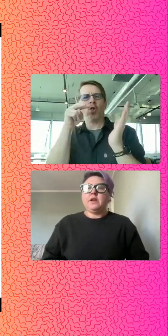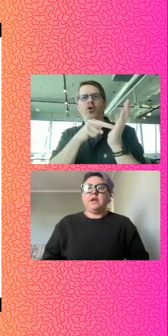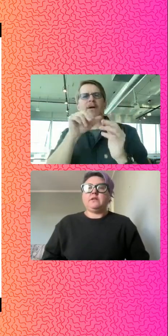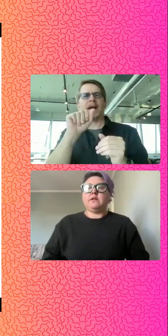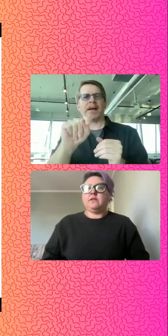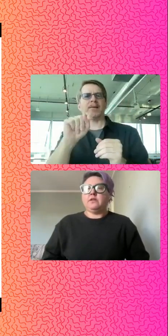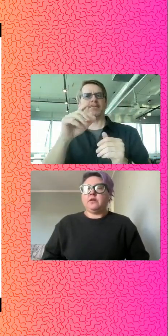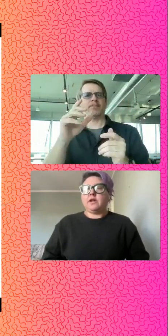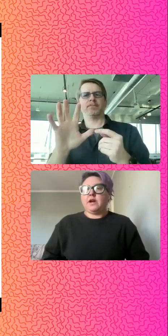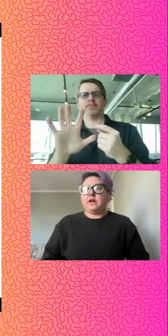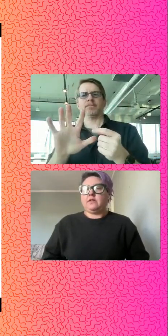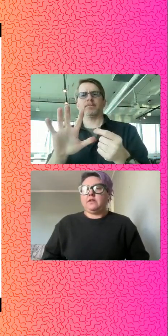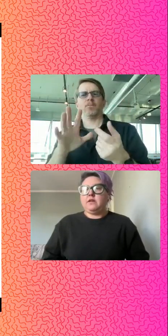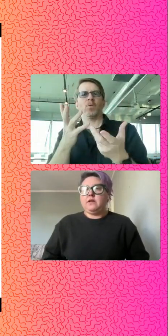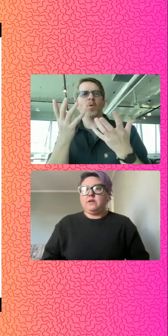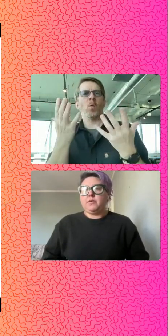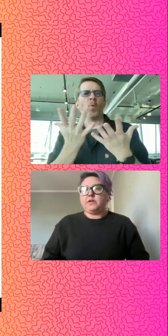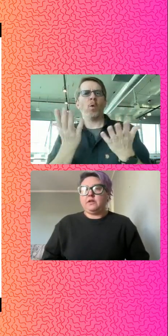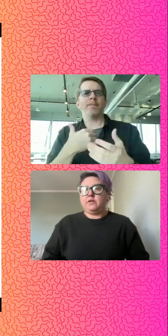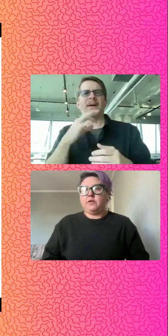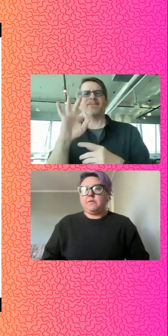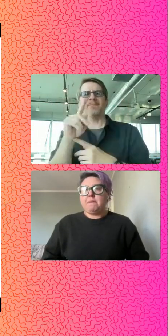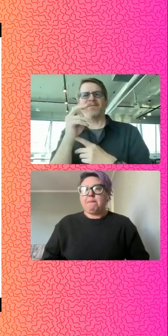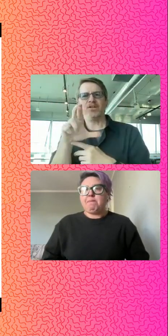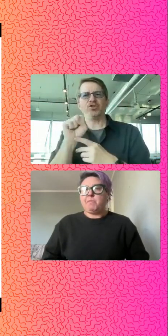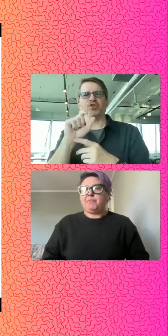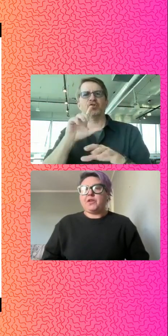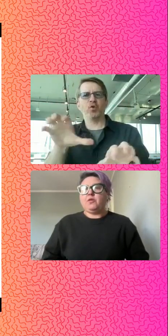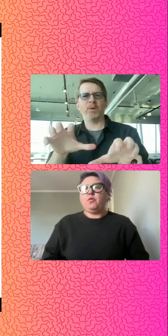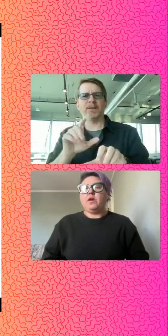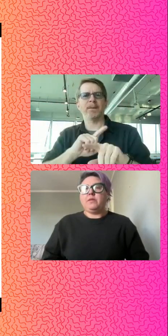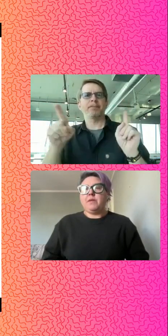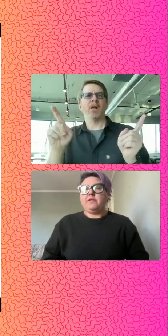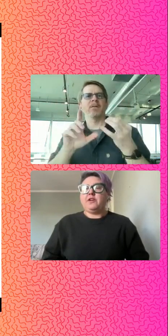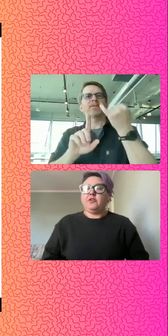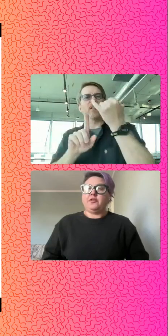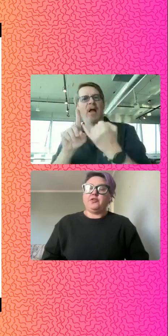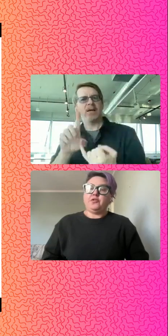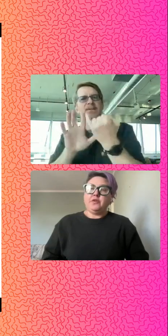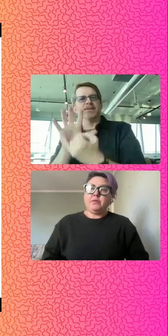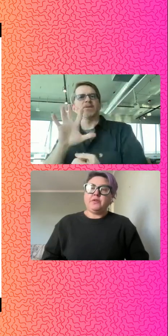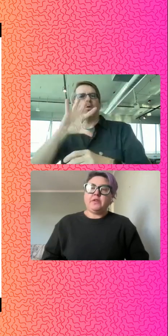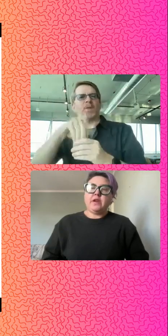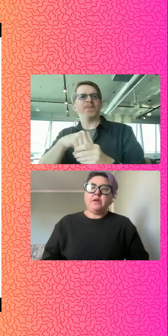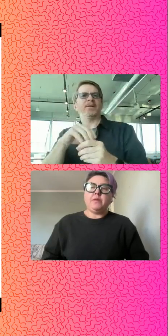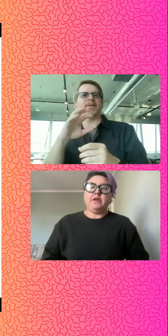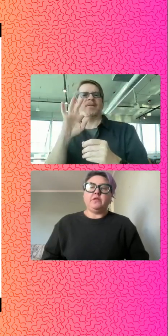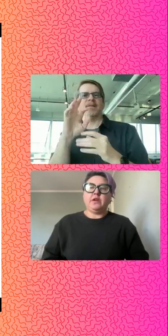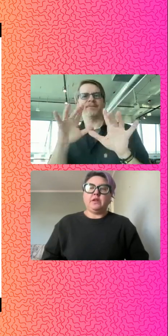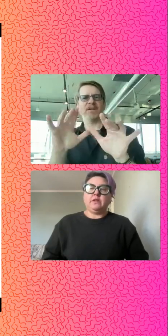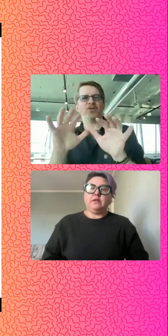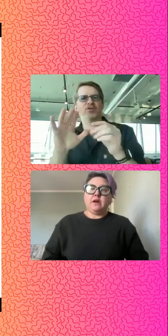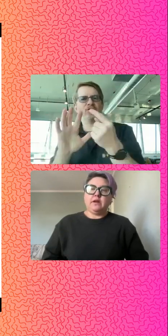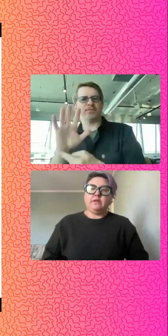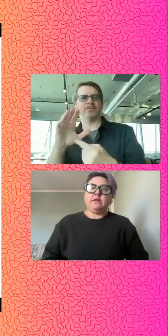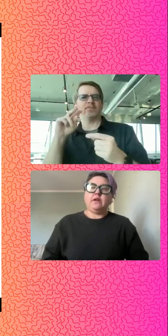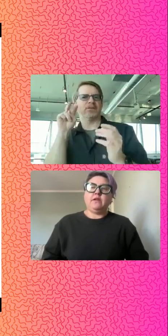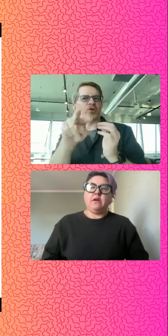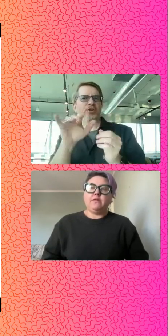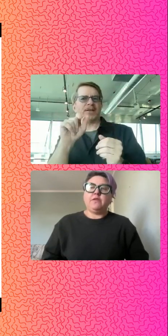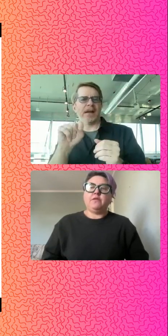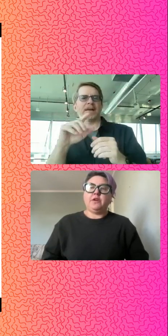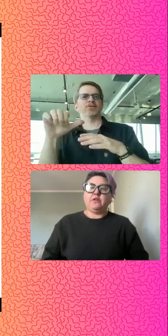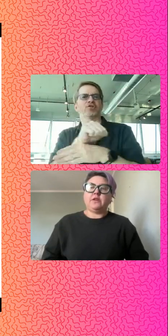at. It doesn't look at the particular what my fingers are doing per se, but it's looking at the